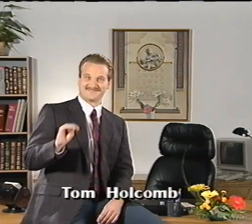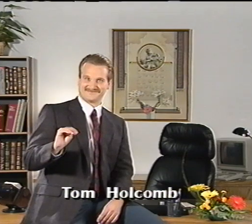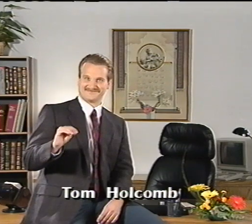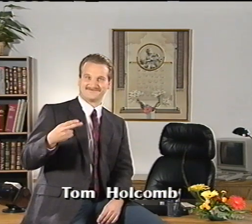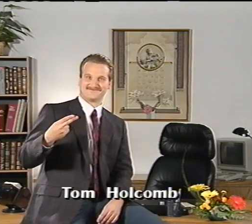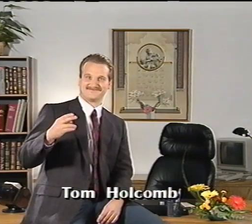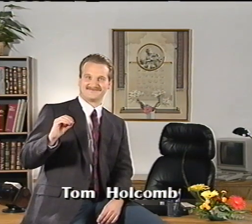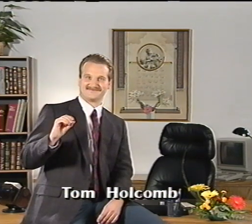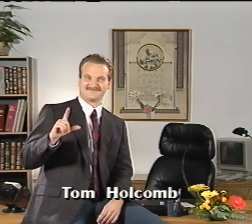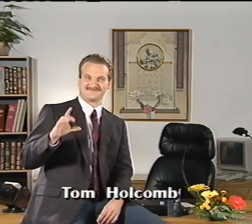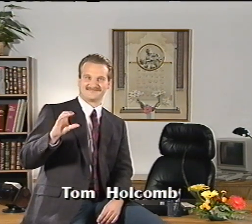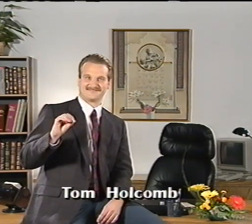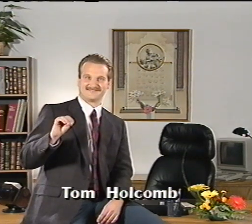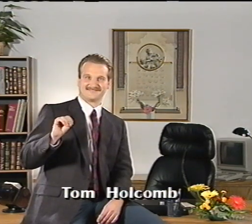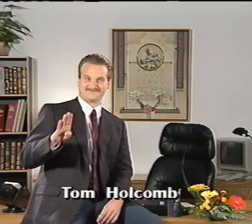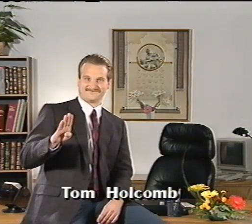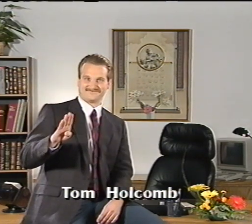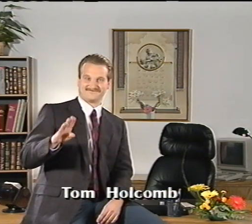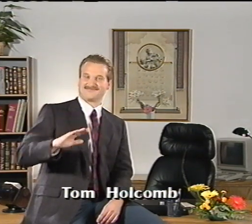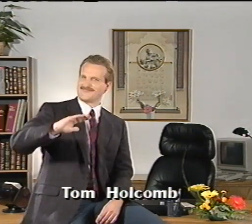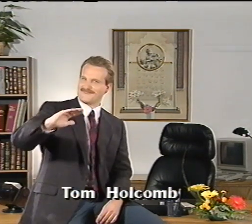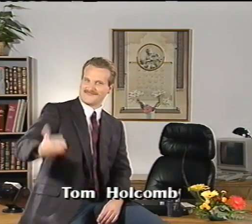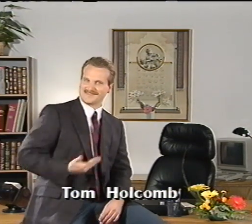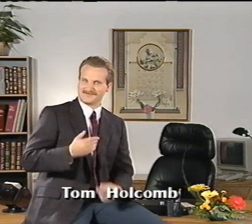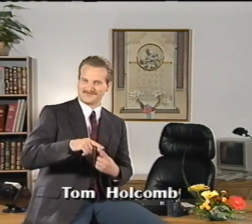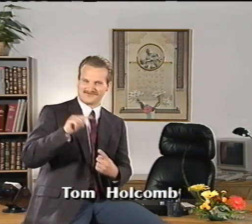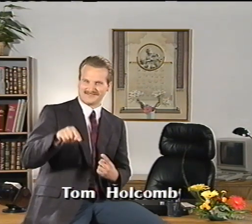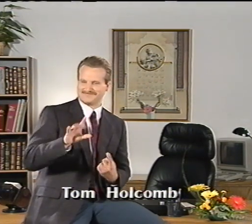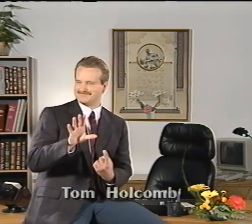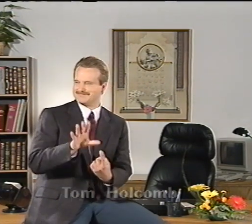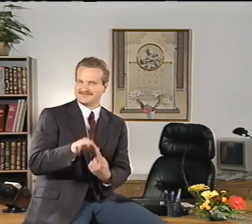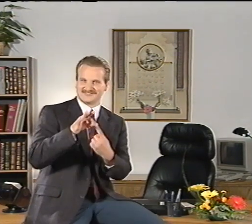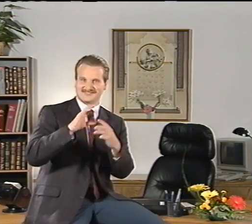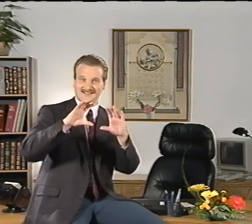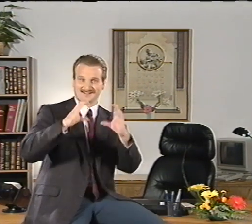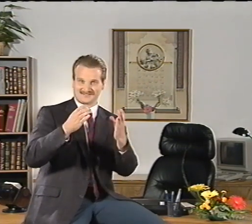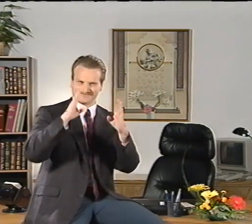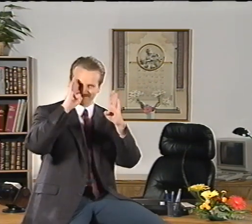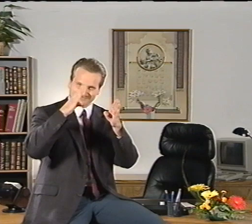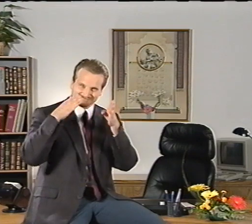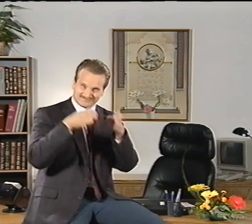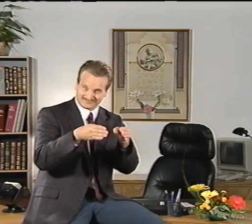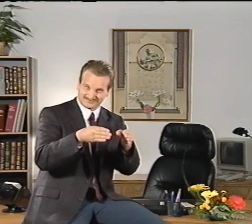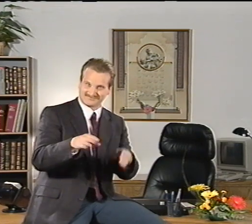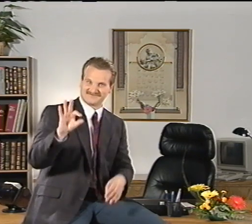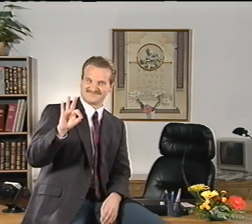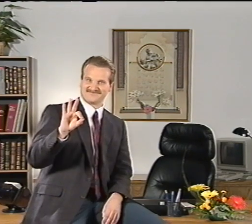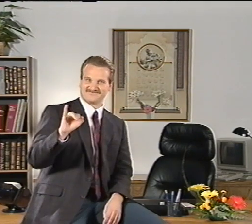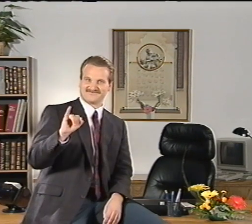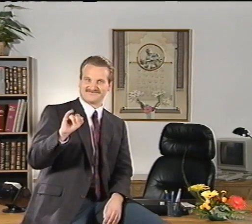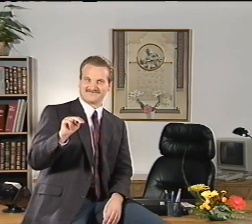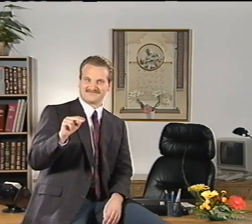Hi, I'm Tom Holcomb, and I'm here to welcome you to a